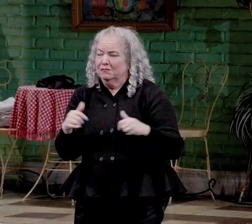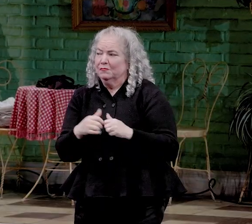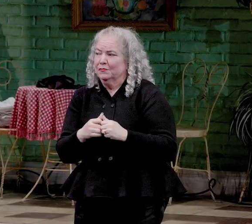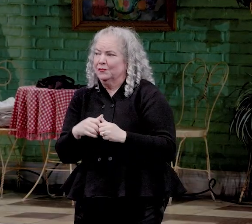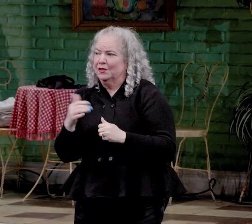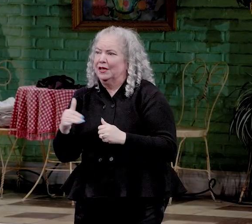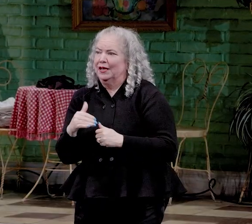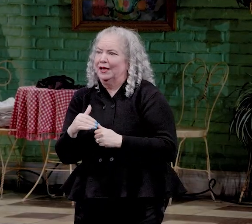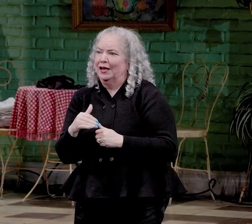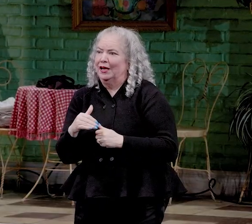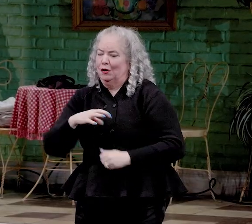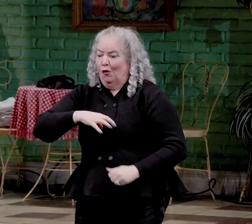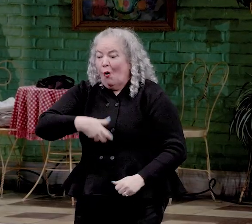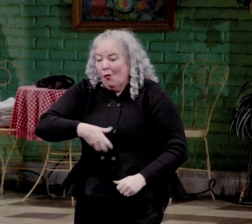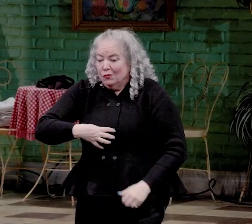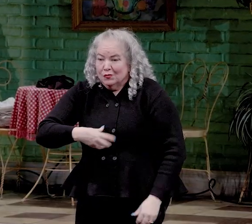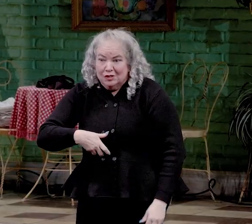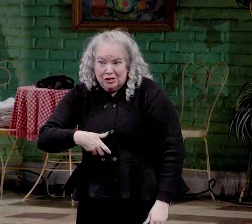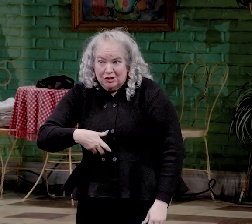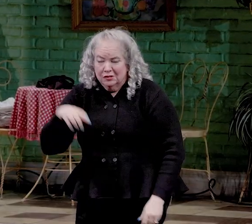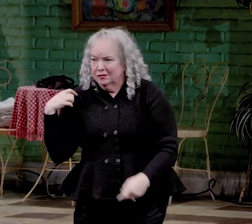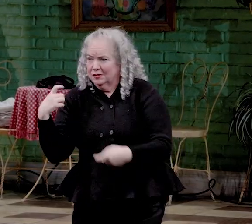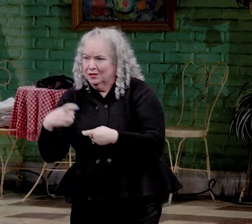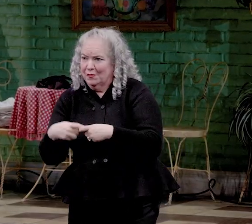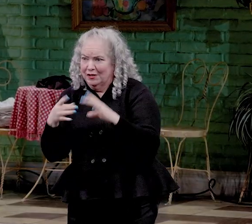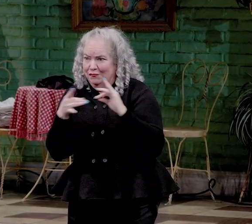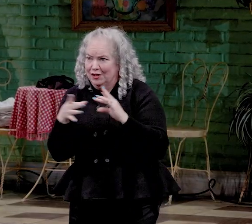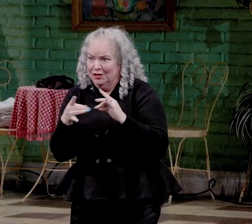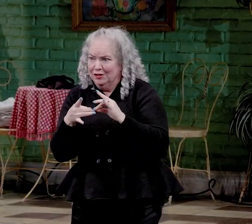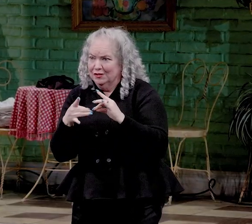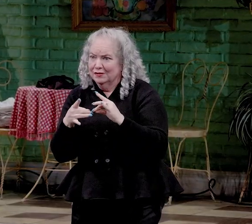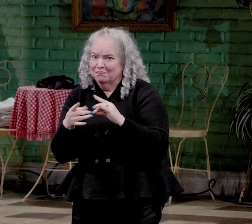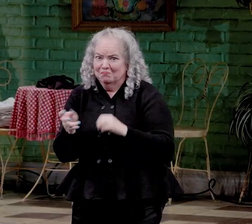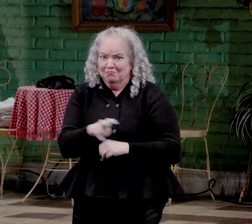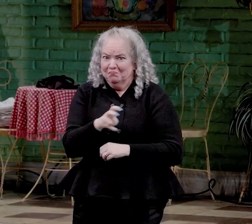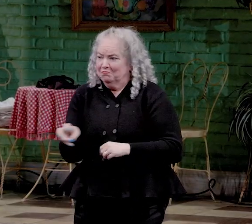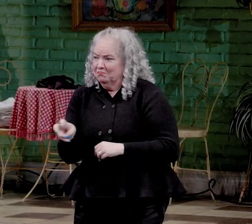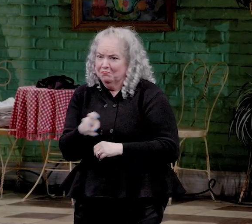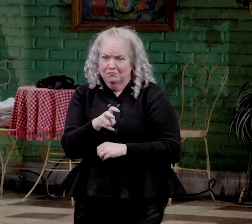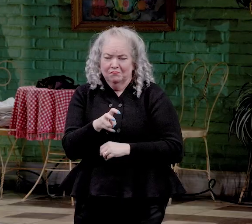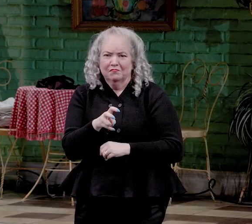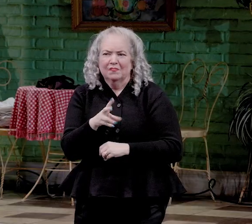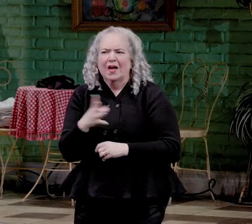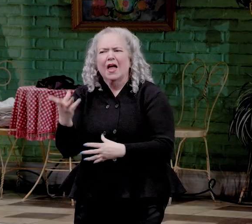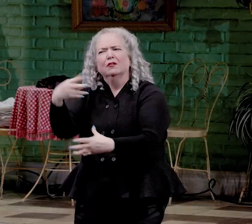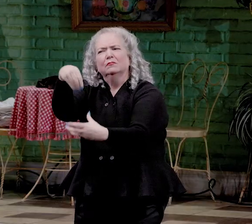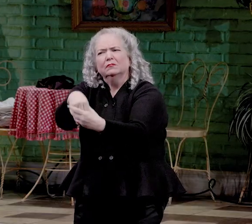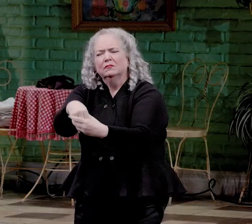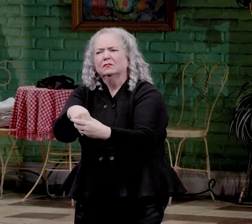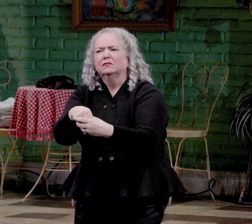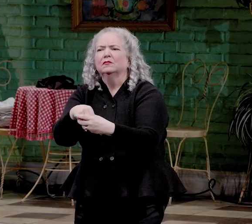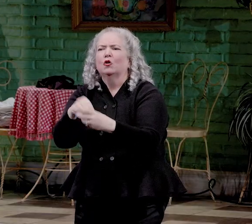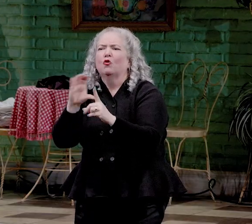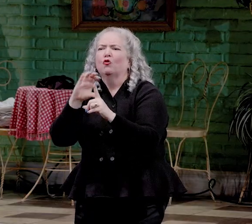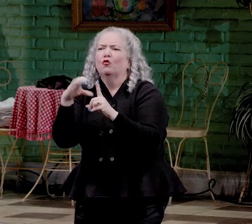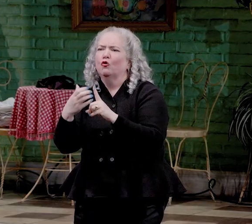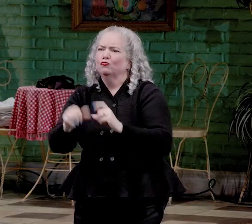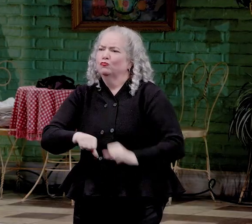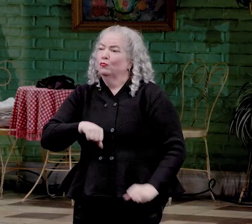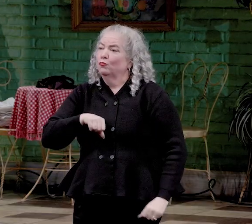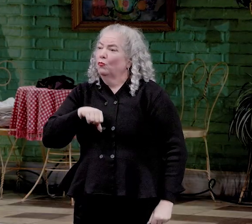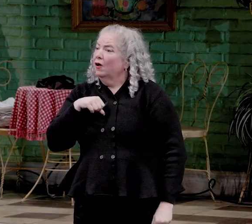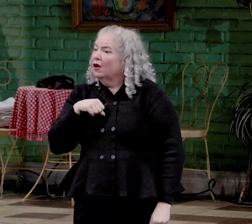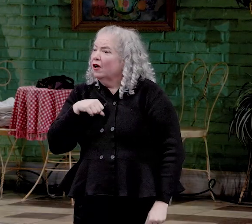including code switching and Spanish phrases, and belonging, cultural